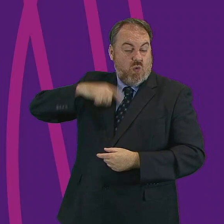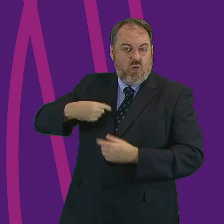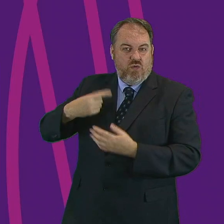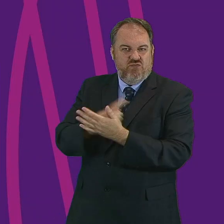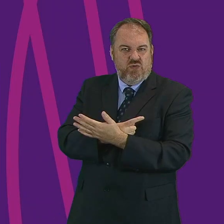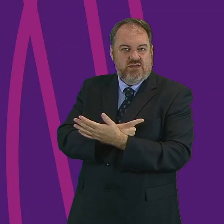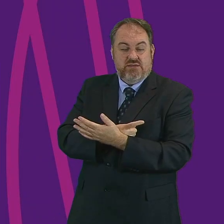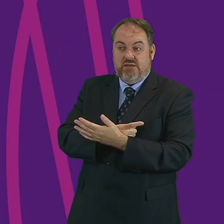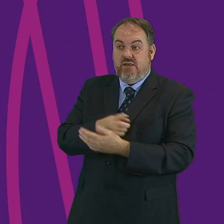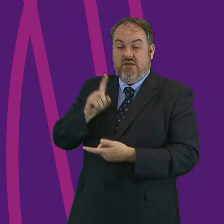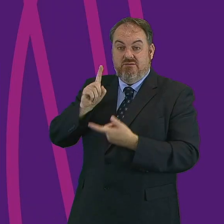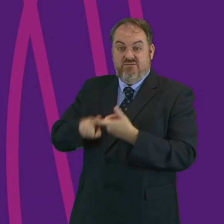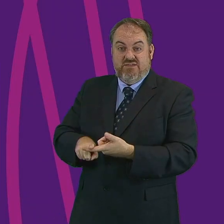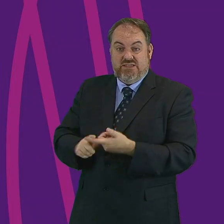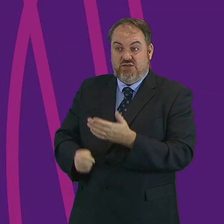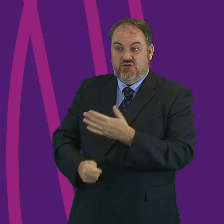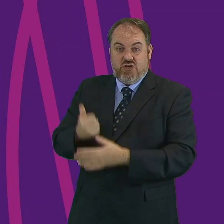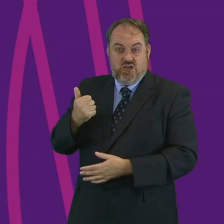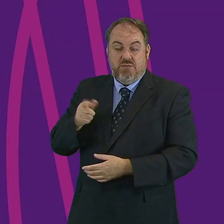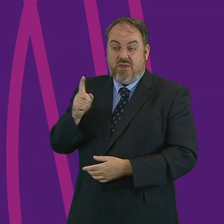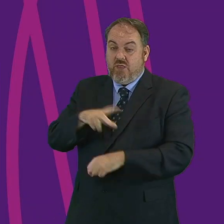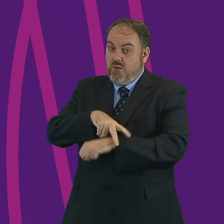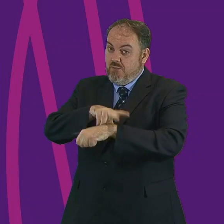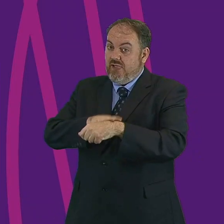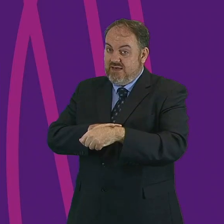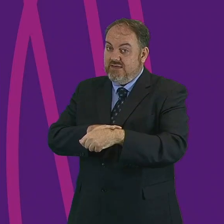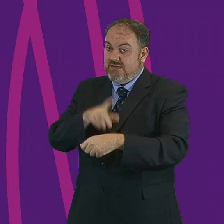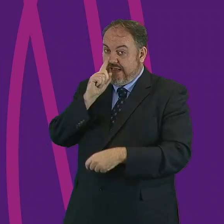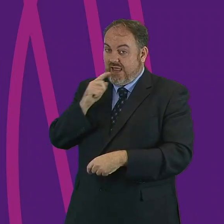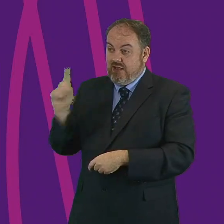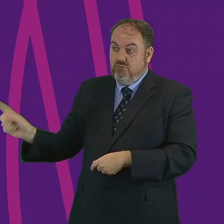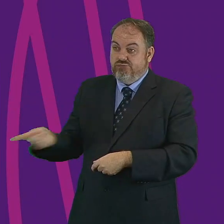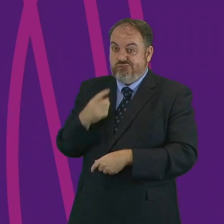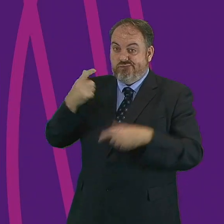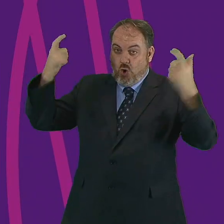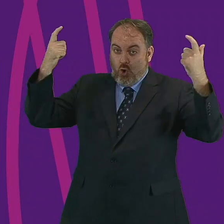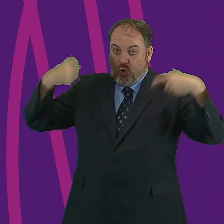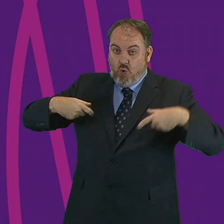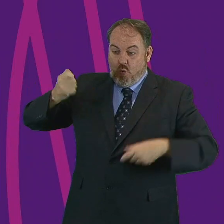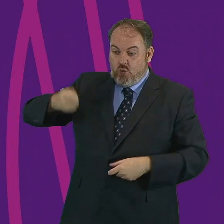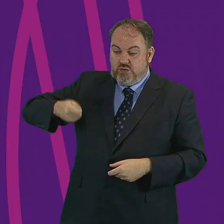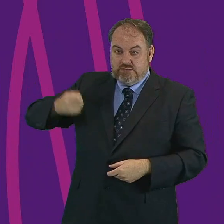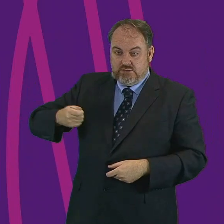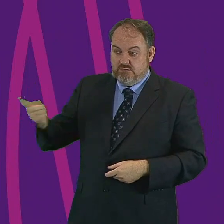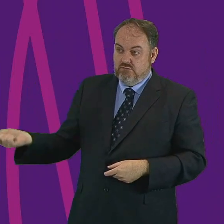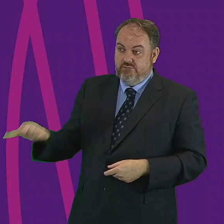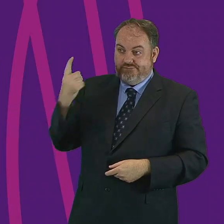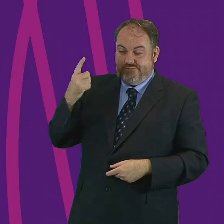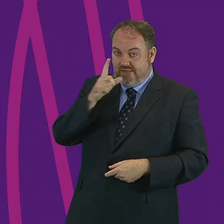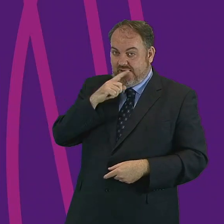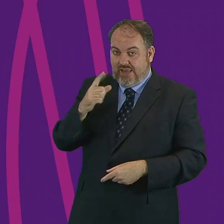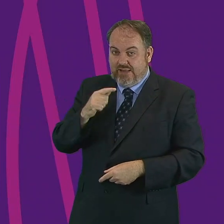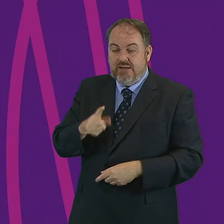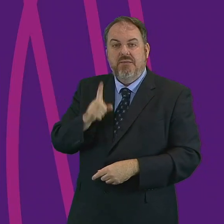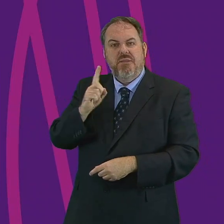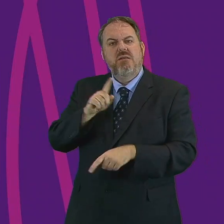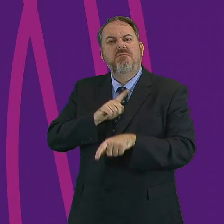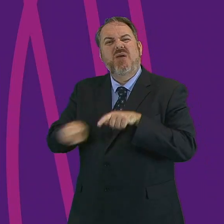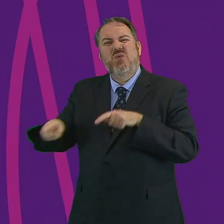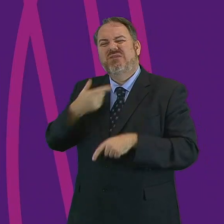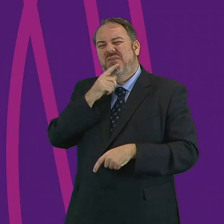the reports of house parties continuing despite the measured approach taken by the Scottish Government and also Police Scotland. And nobody wants